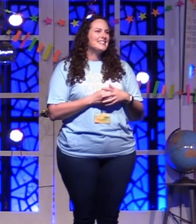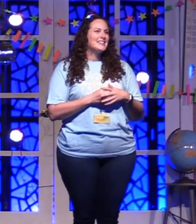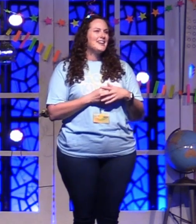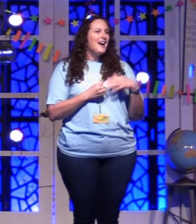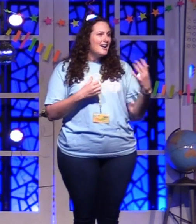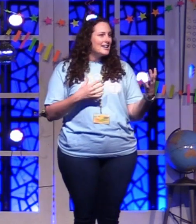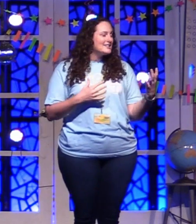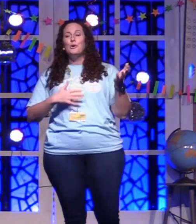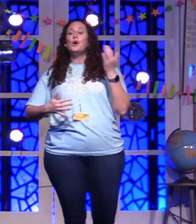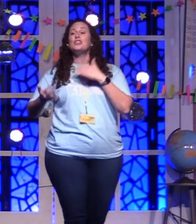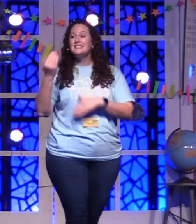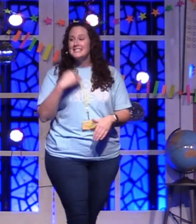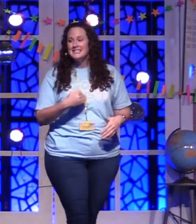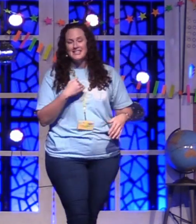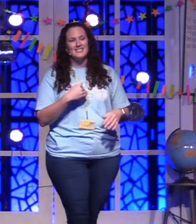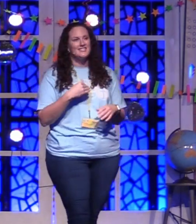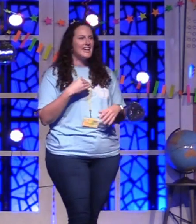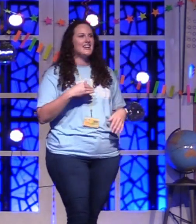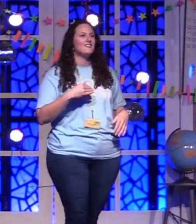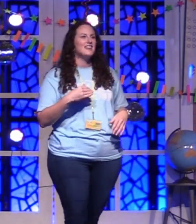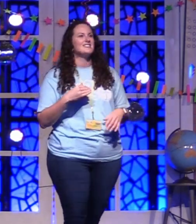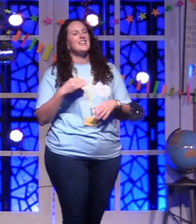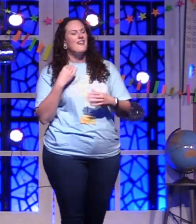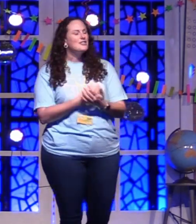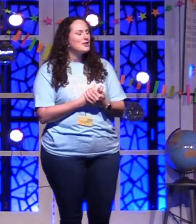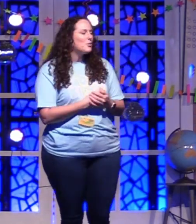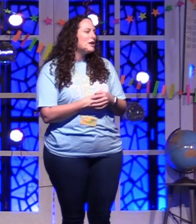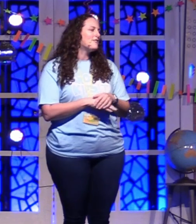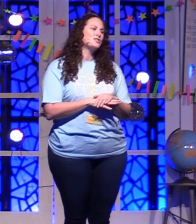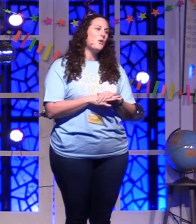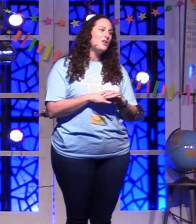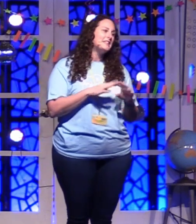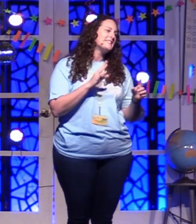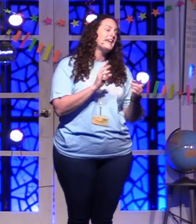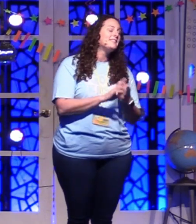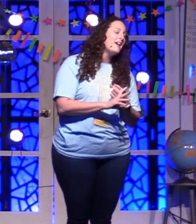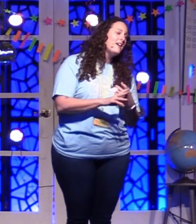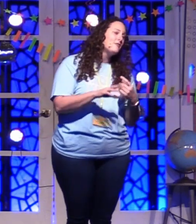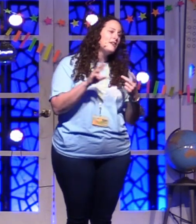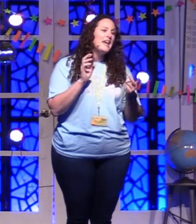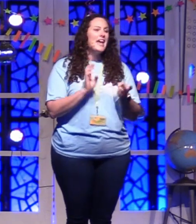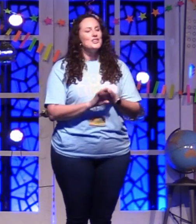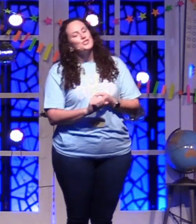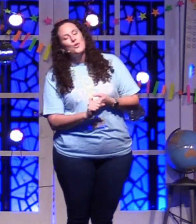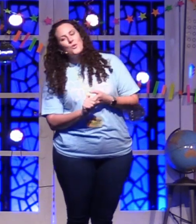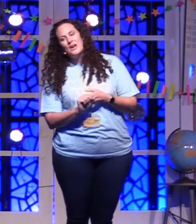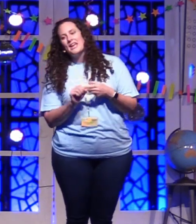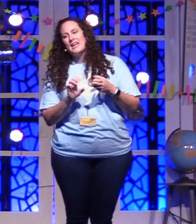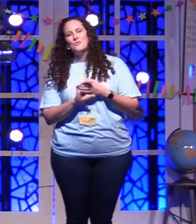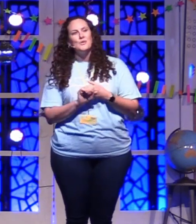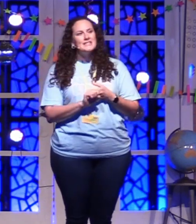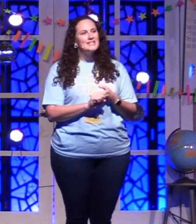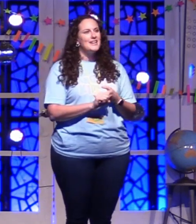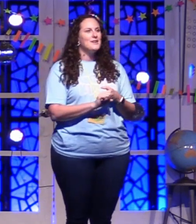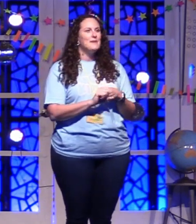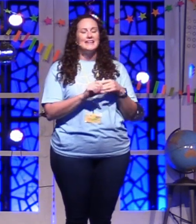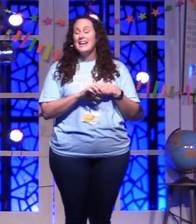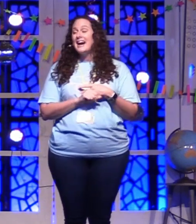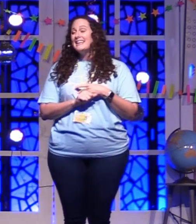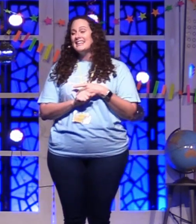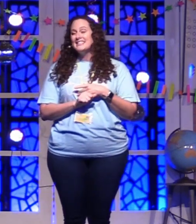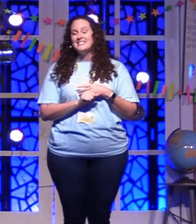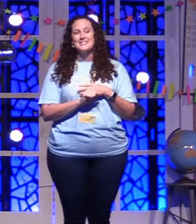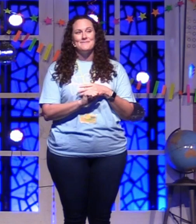And God puts these things inside of us, every single one of us, qualities like love and joy and wisdom